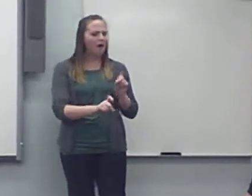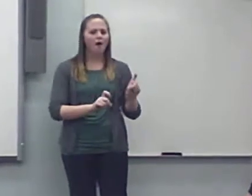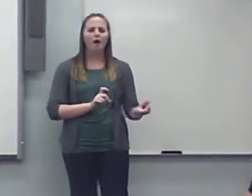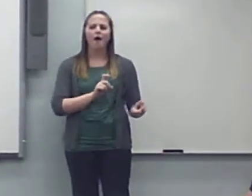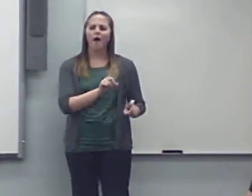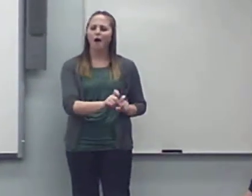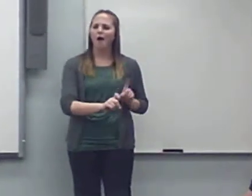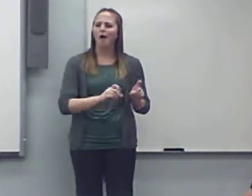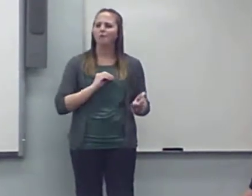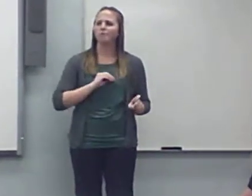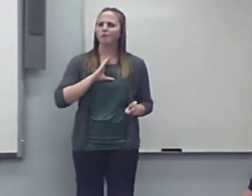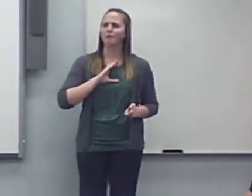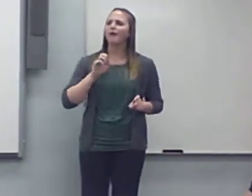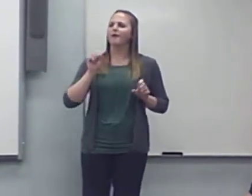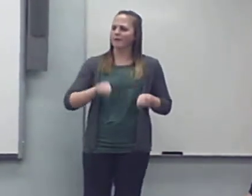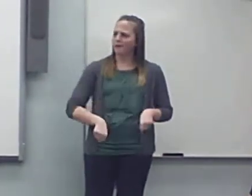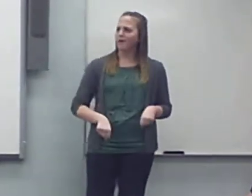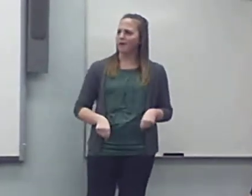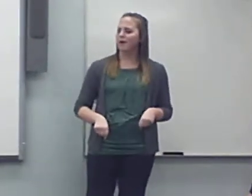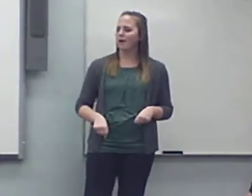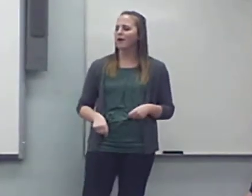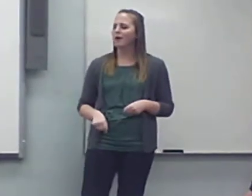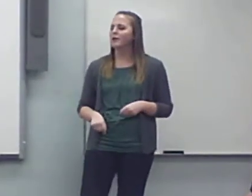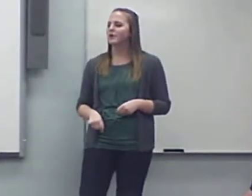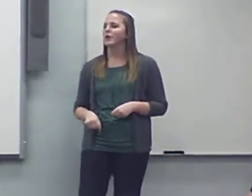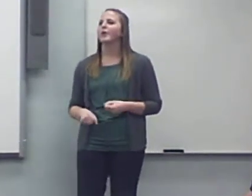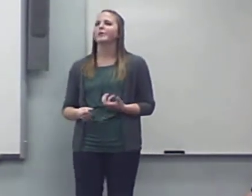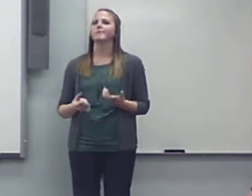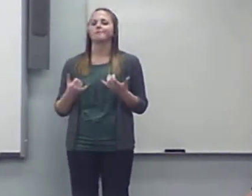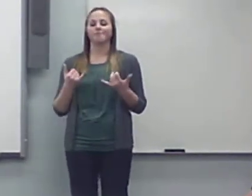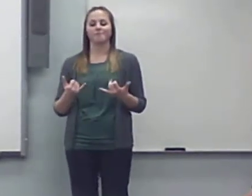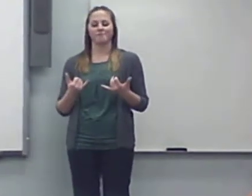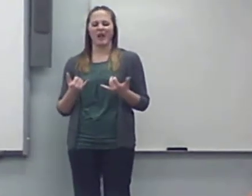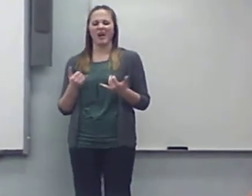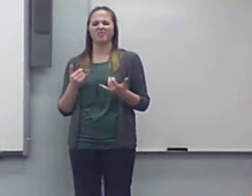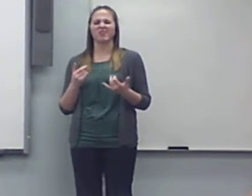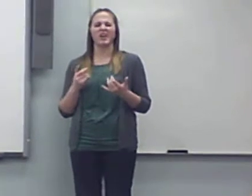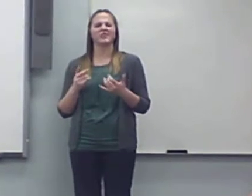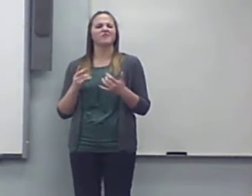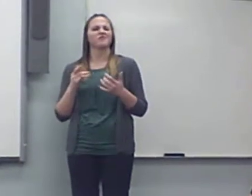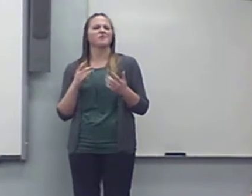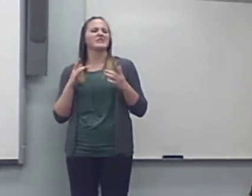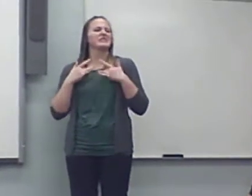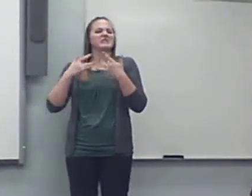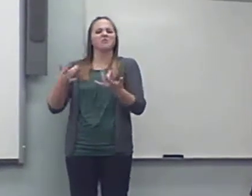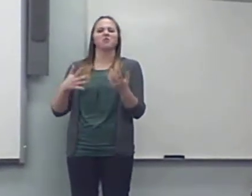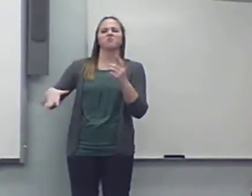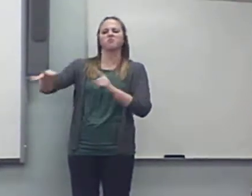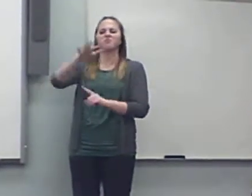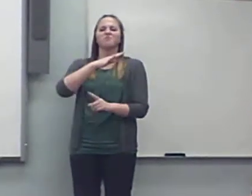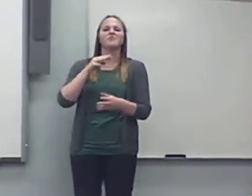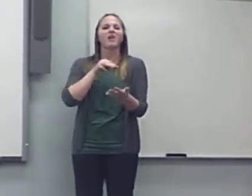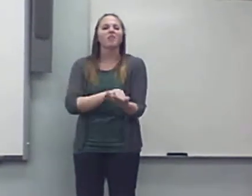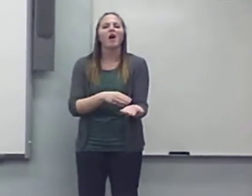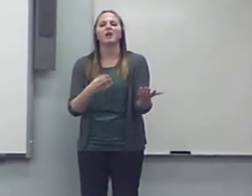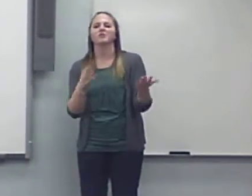interpreter for things. And they get used to it in their everyday settings where it's really required, and they become very emboldened to say, you know what, I'd like to have this in church